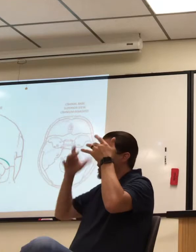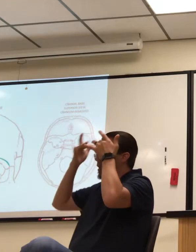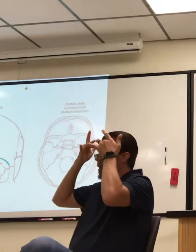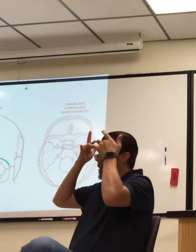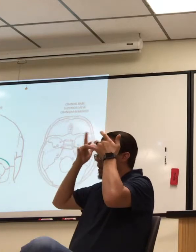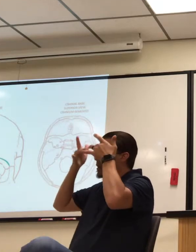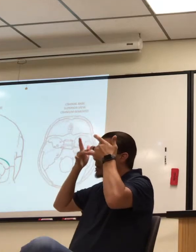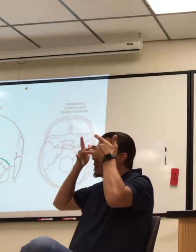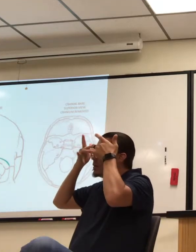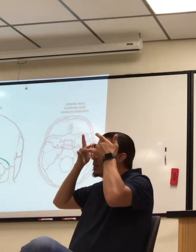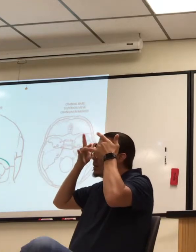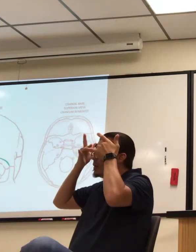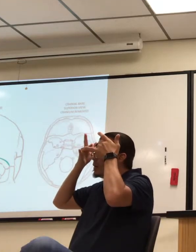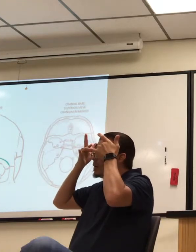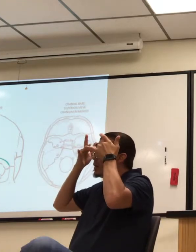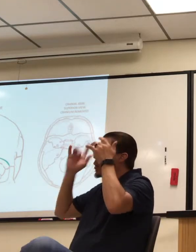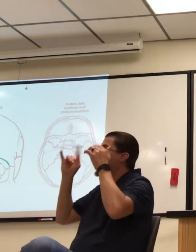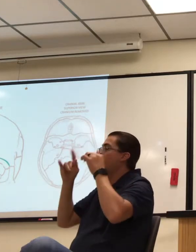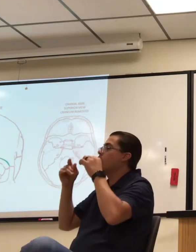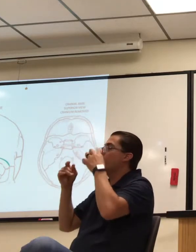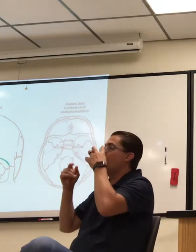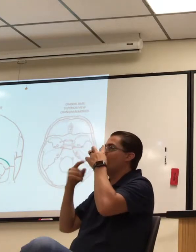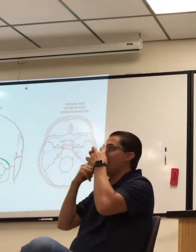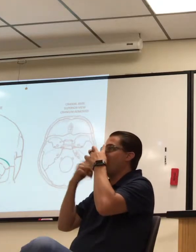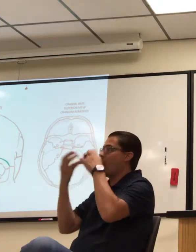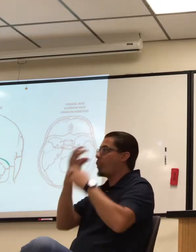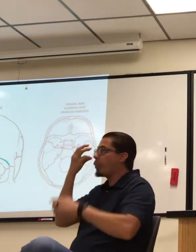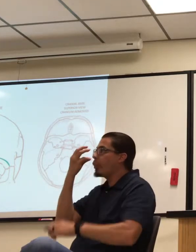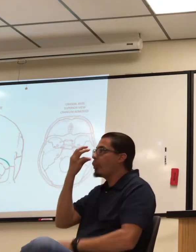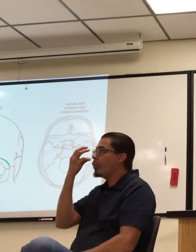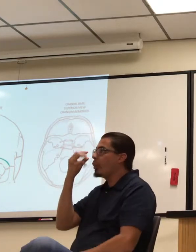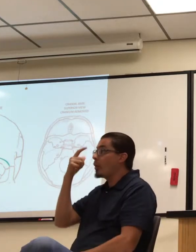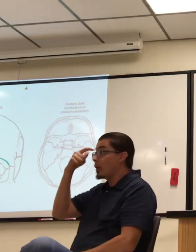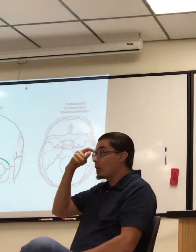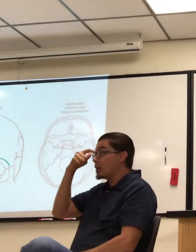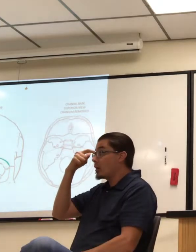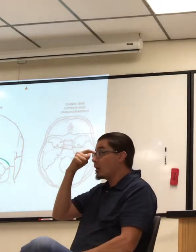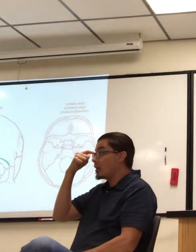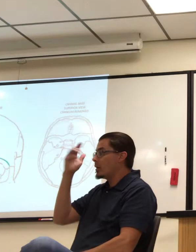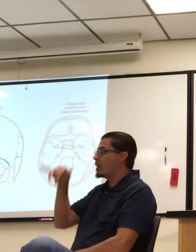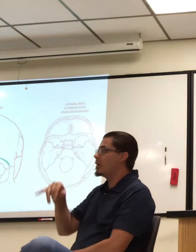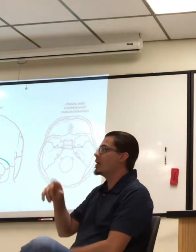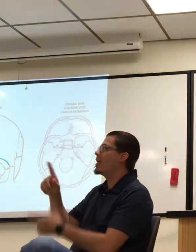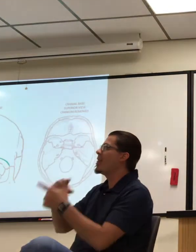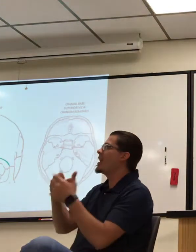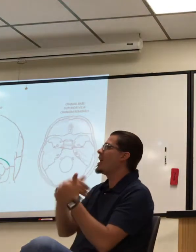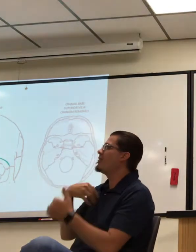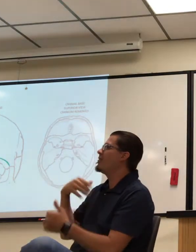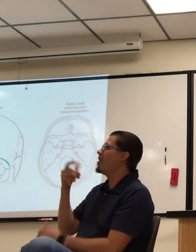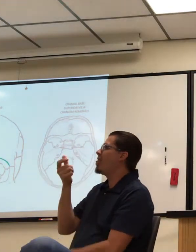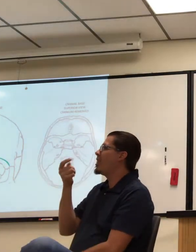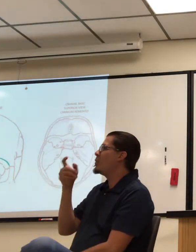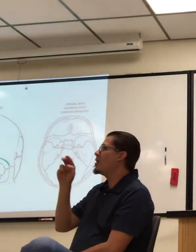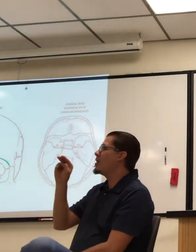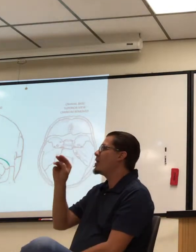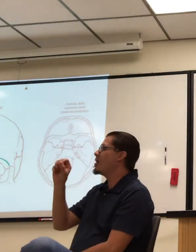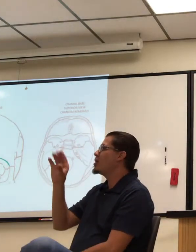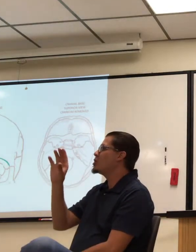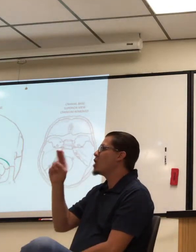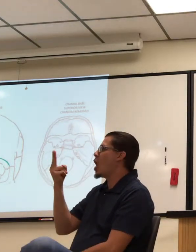part of your eye orbit. It's part of your frontal bone. Then there's a little notch kind of within that